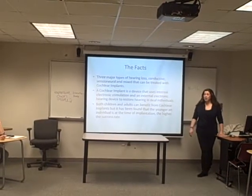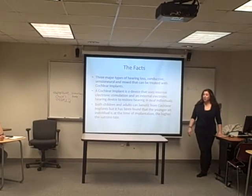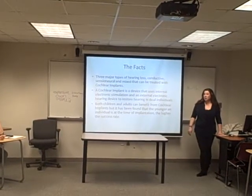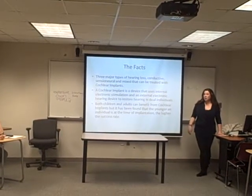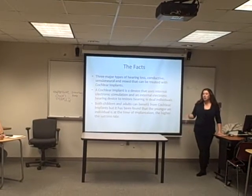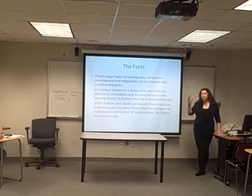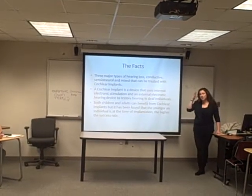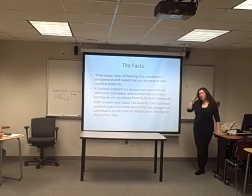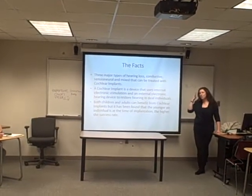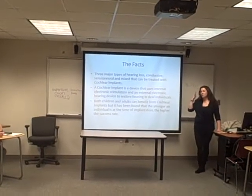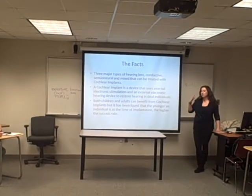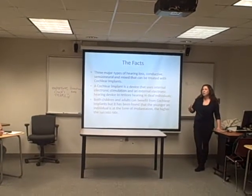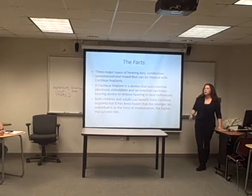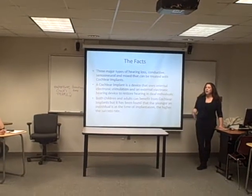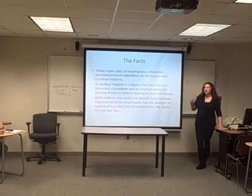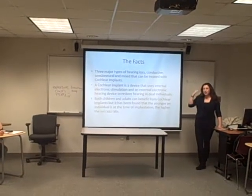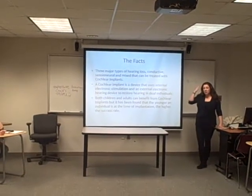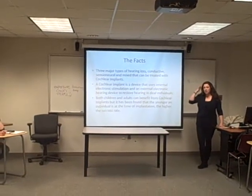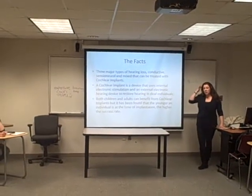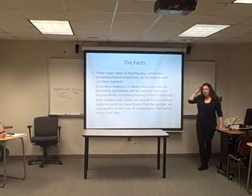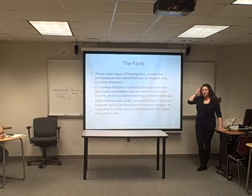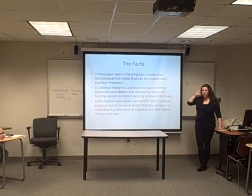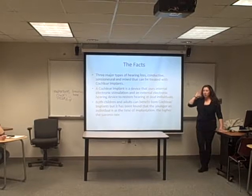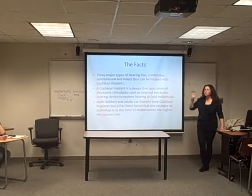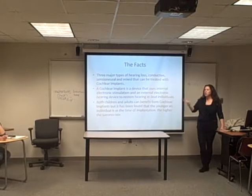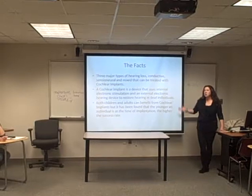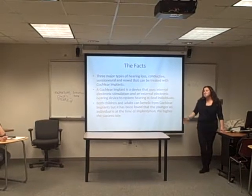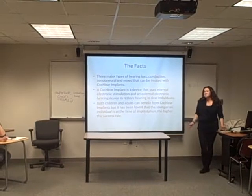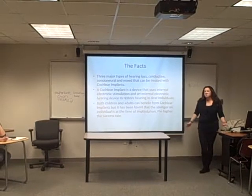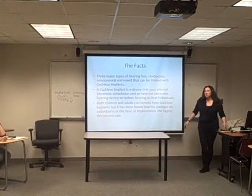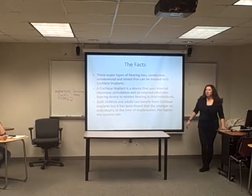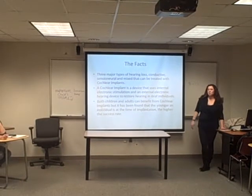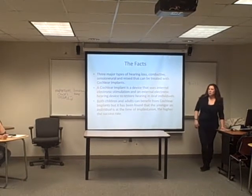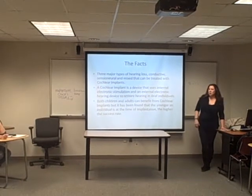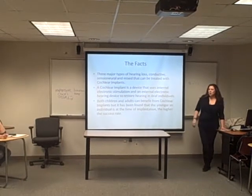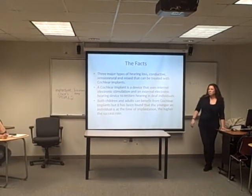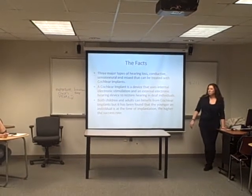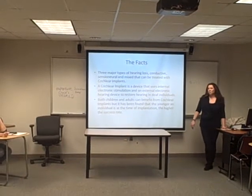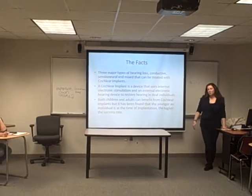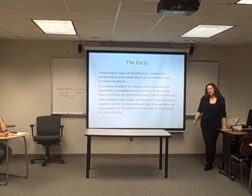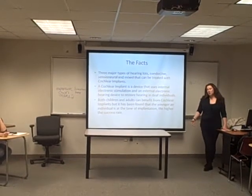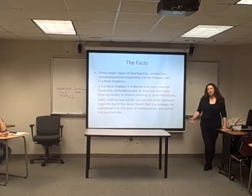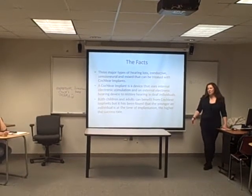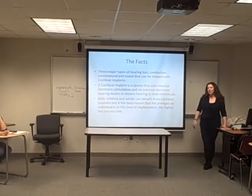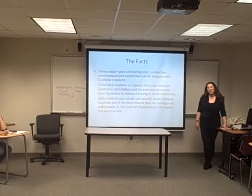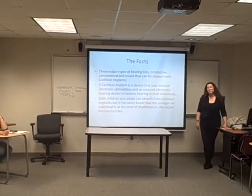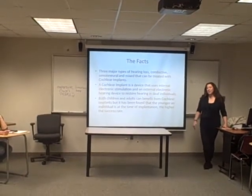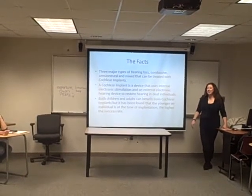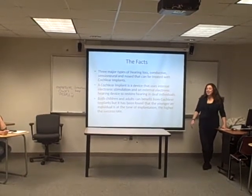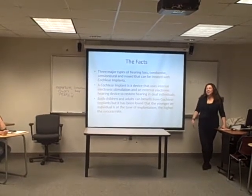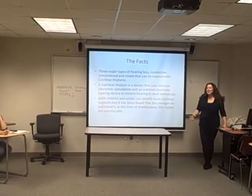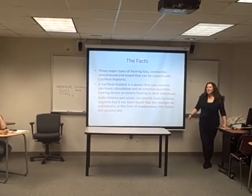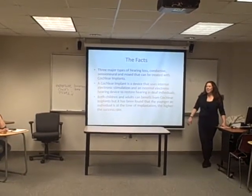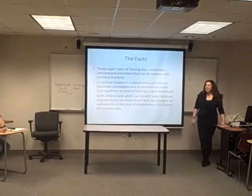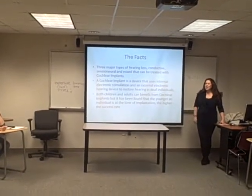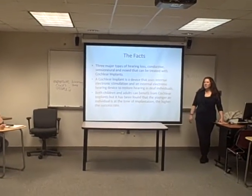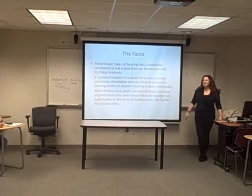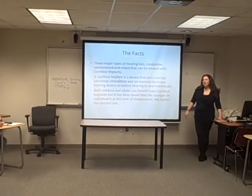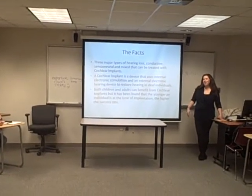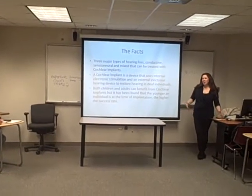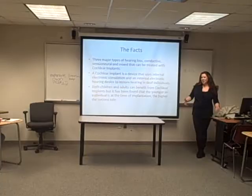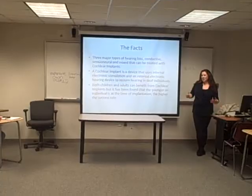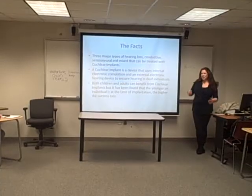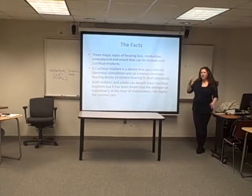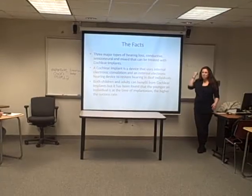pain medication. I mean, it was tender at the site of the incision, but she's a tough kid, but